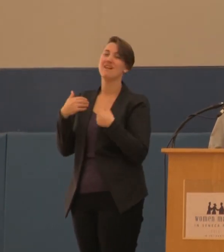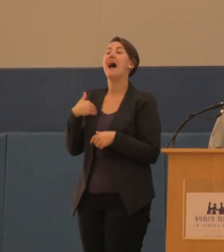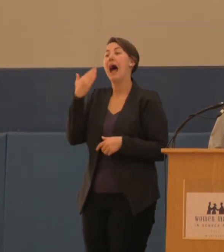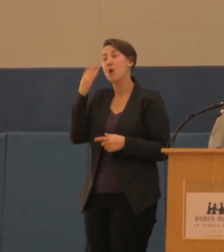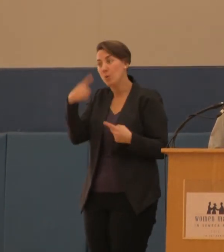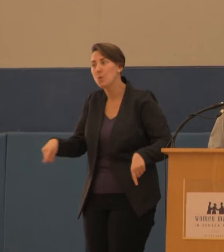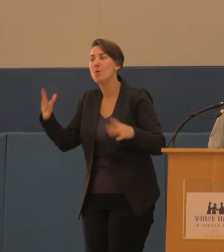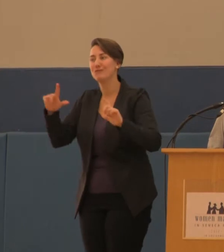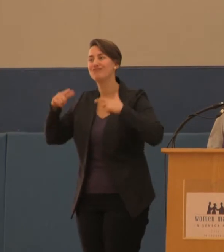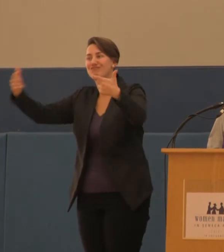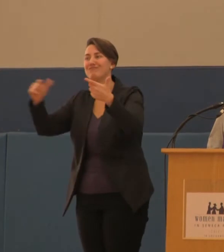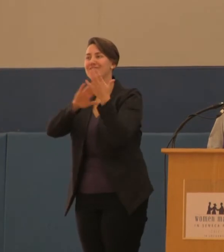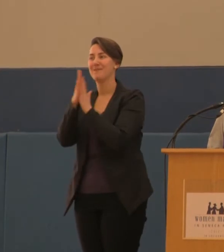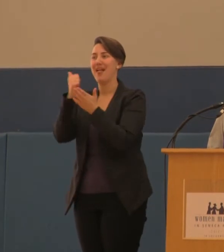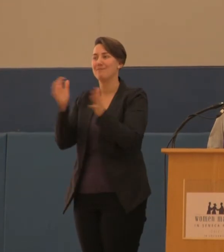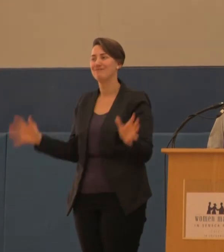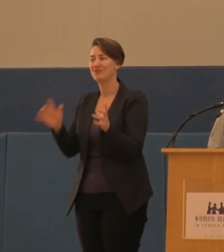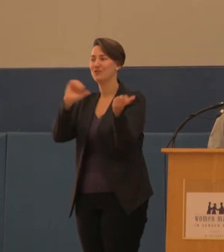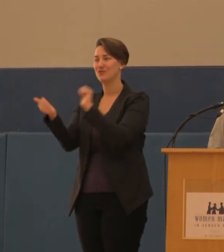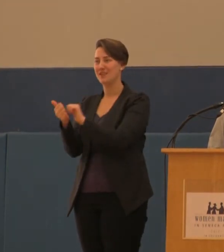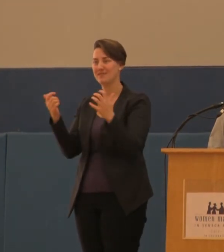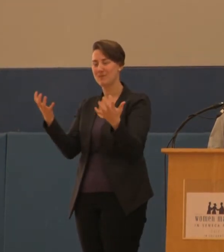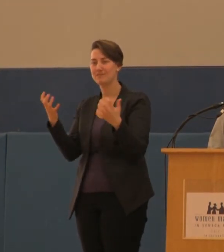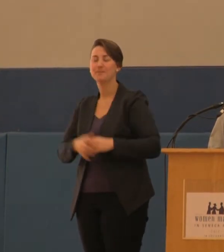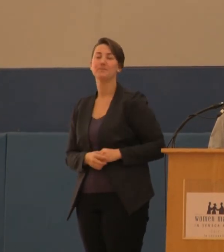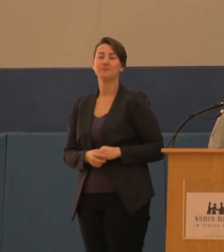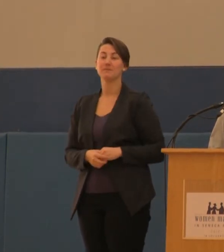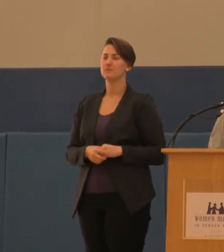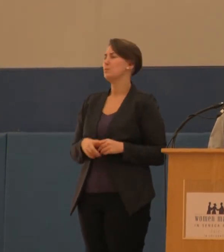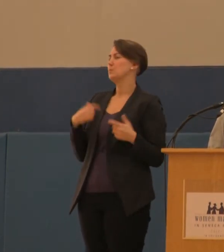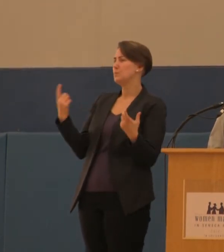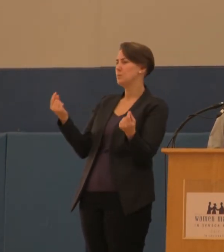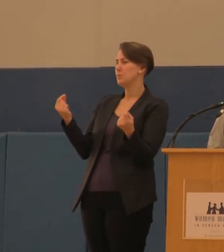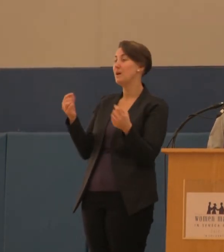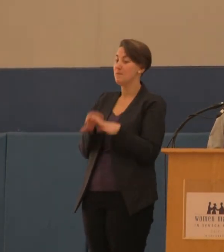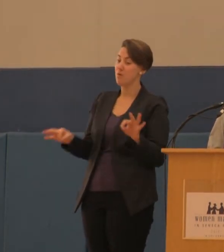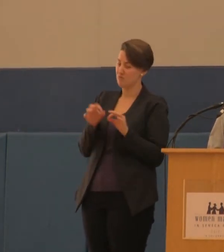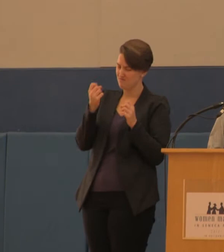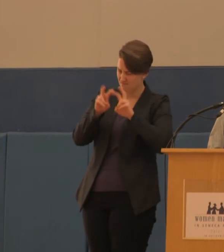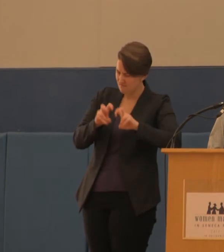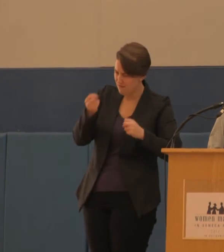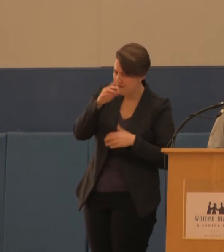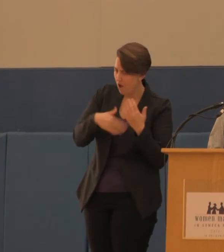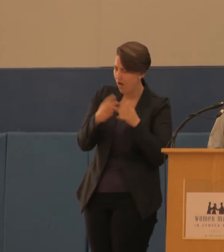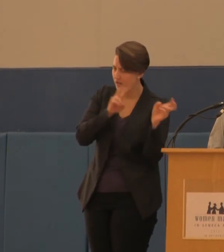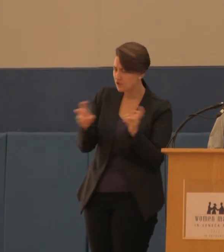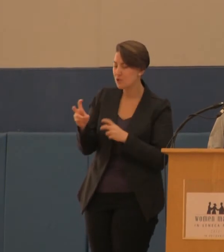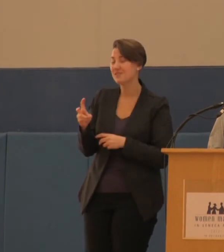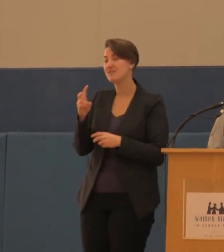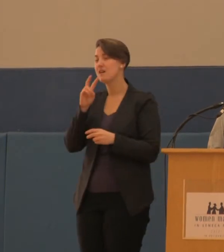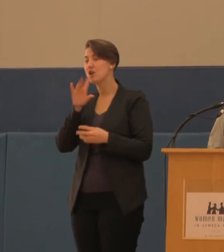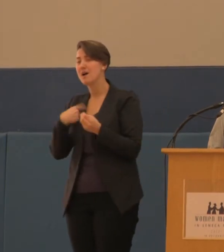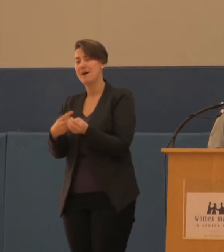change makers. Here's what we're asking you to do. Understand the issues. Work to destigmatize abortion.